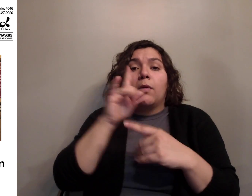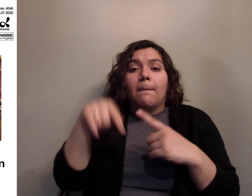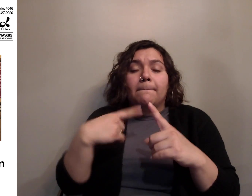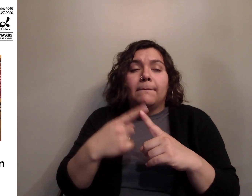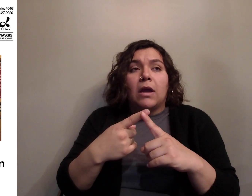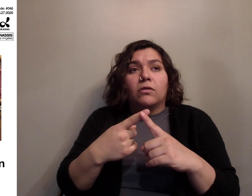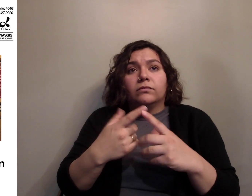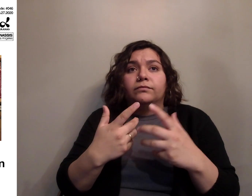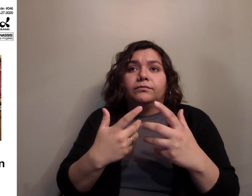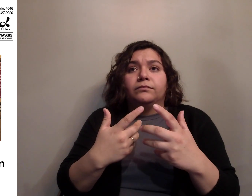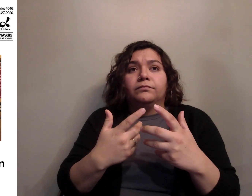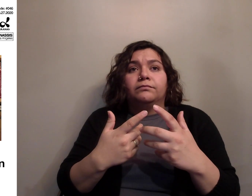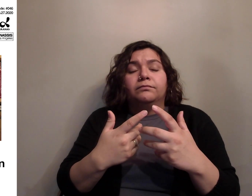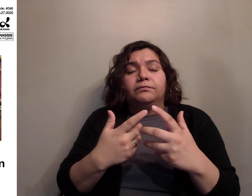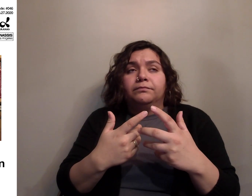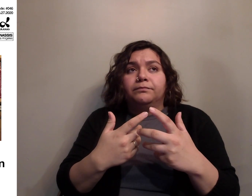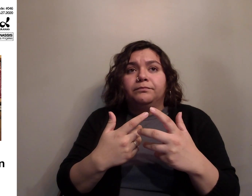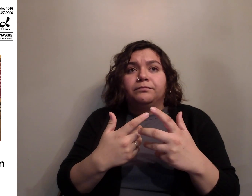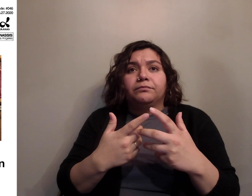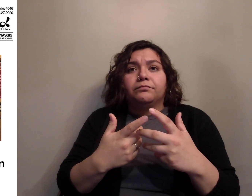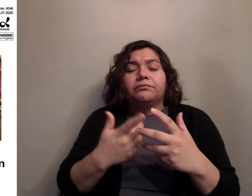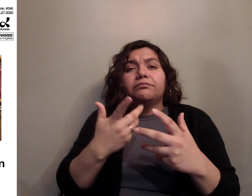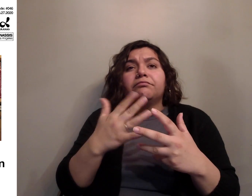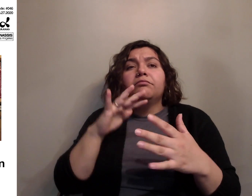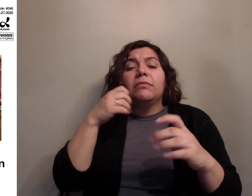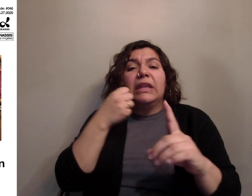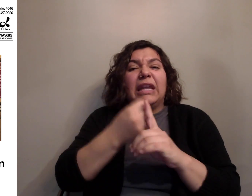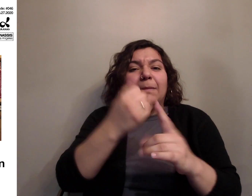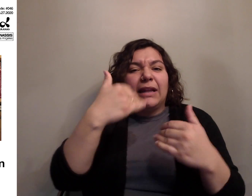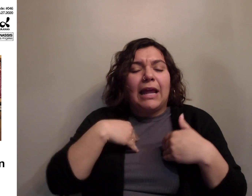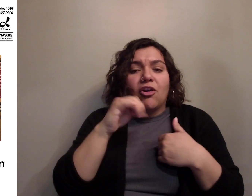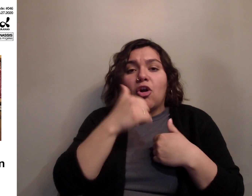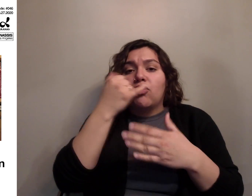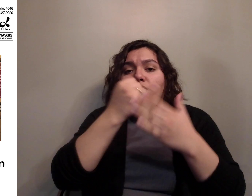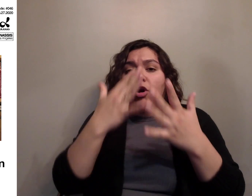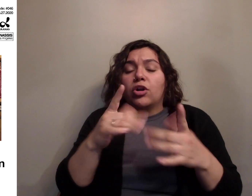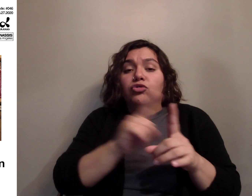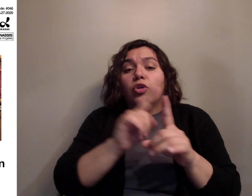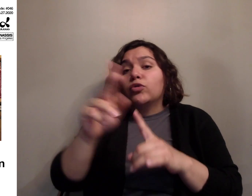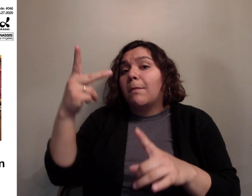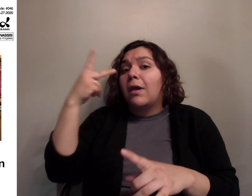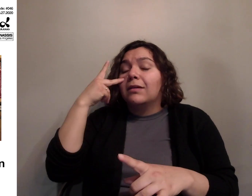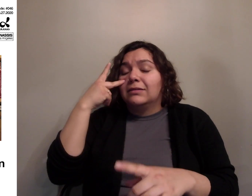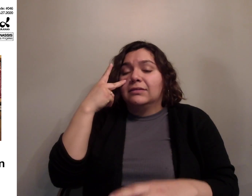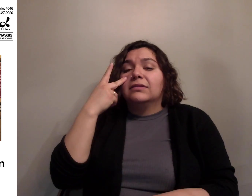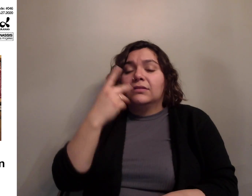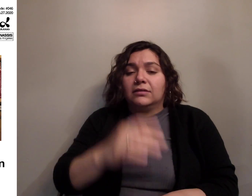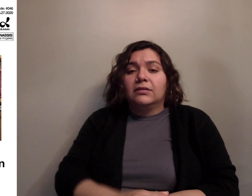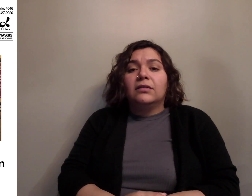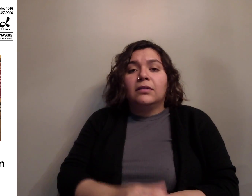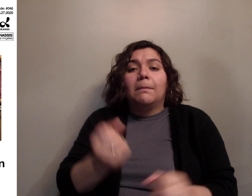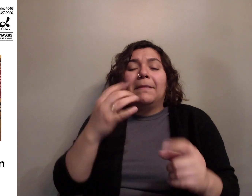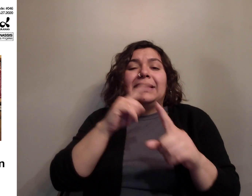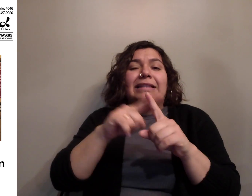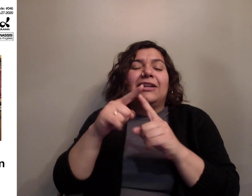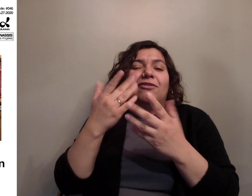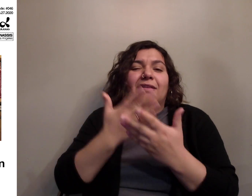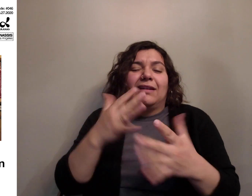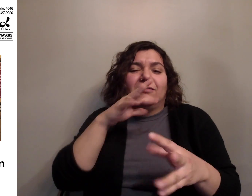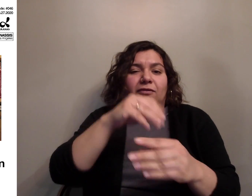is the effect that he had on principally other artists, as well as politics, philosophy,